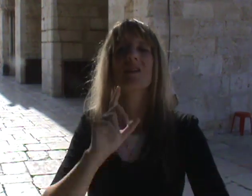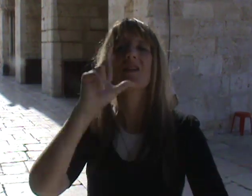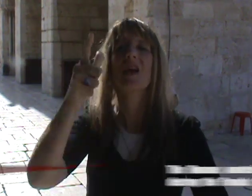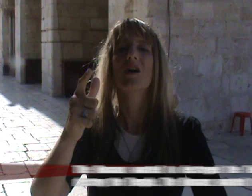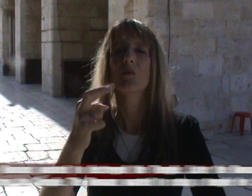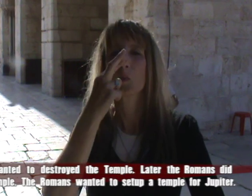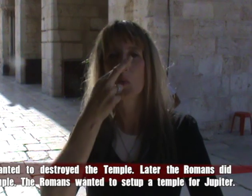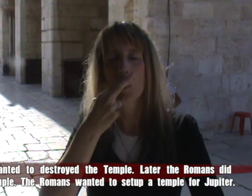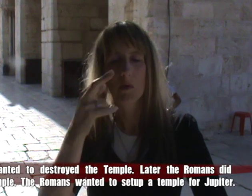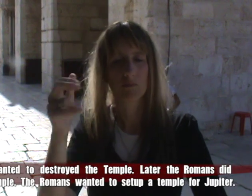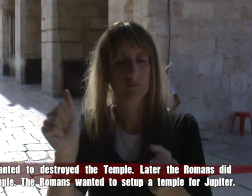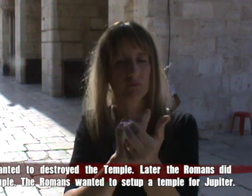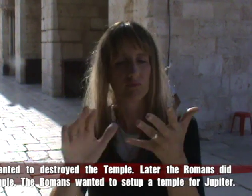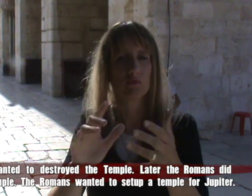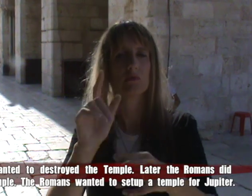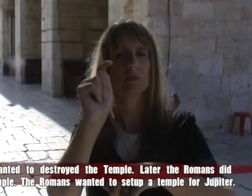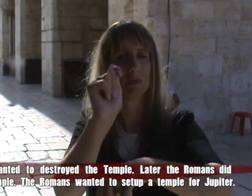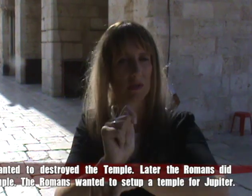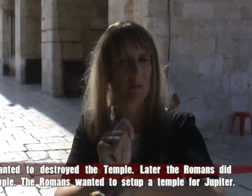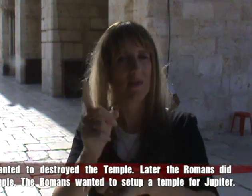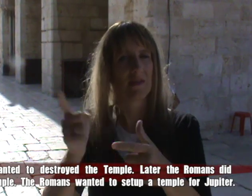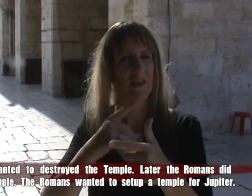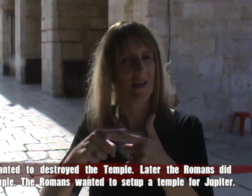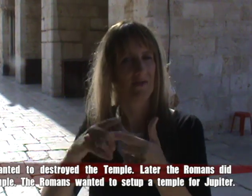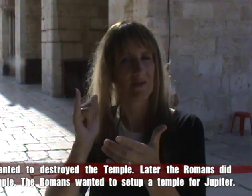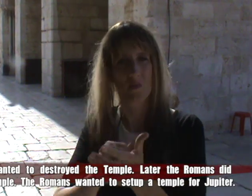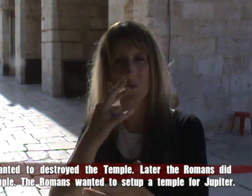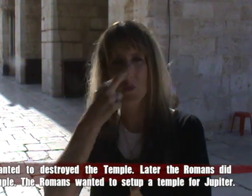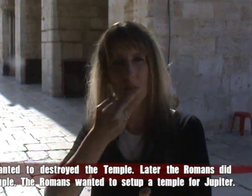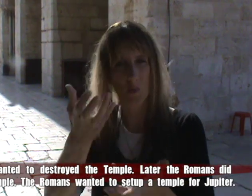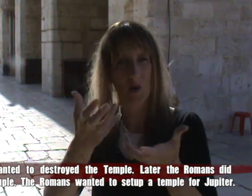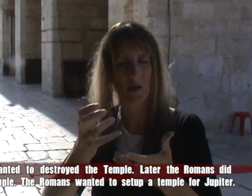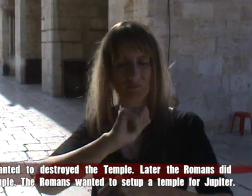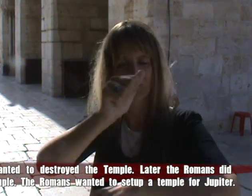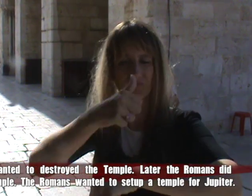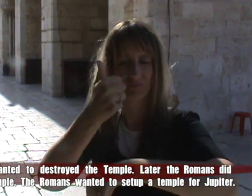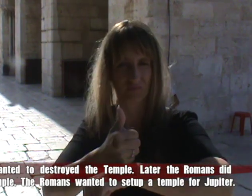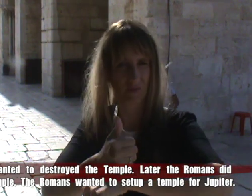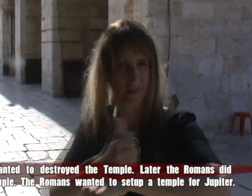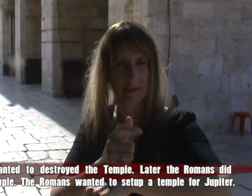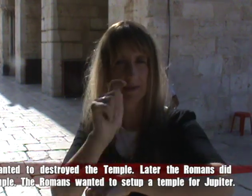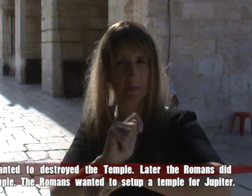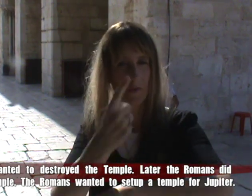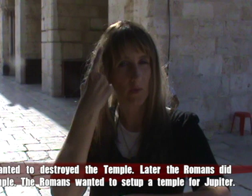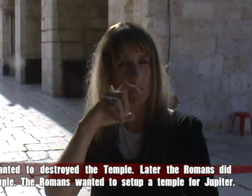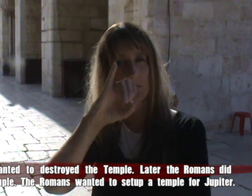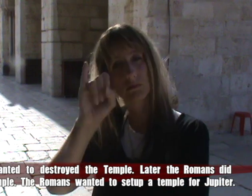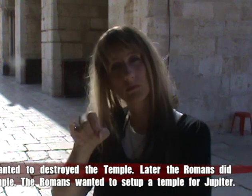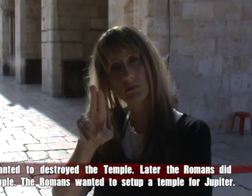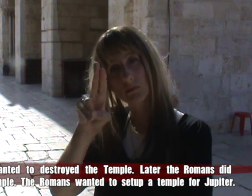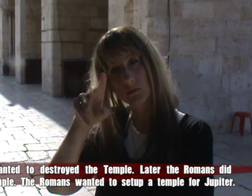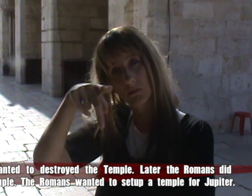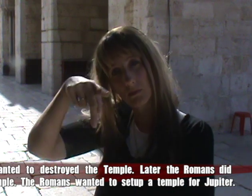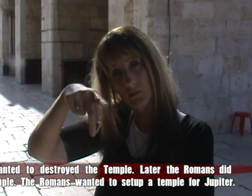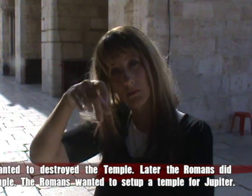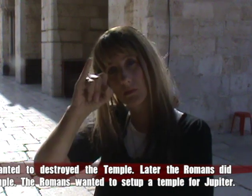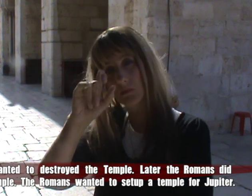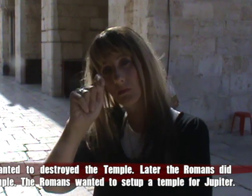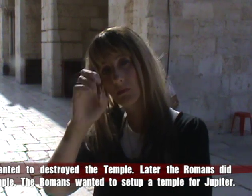son Isaac. And the Romans wanted to destroy the temple, and then the Romans wanted to set up a temple